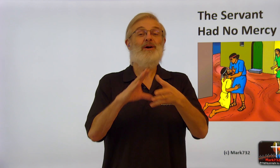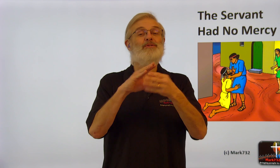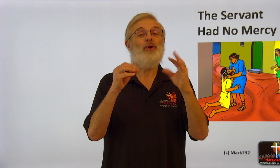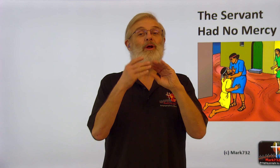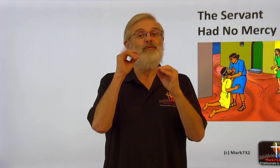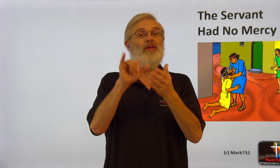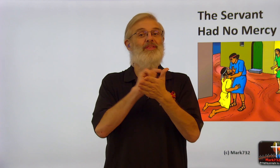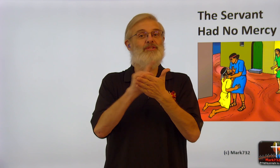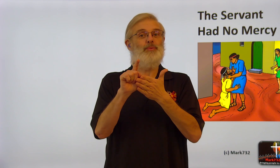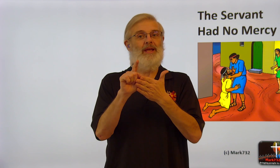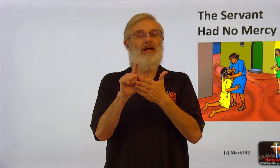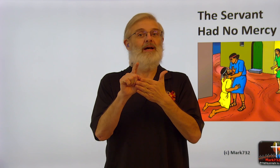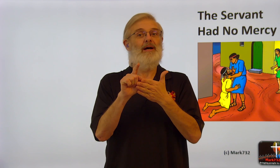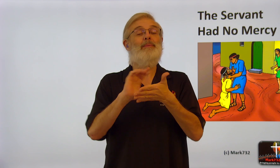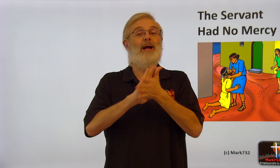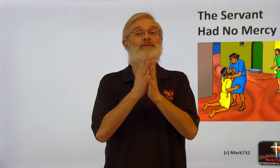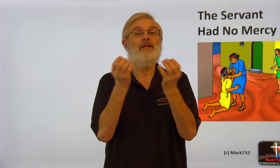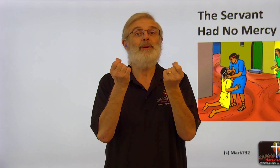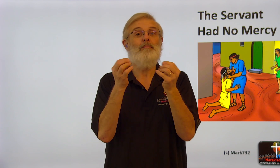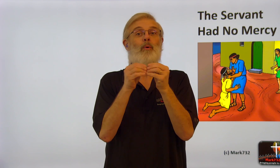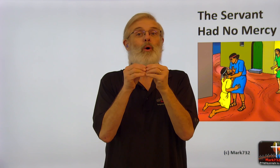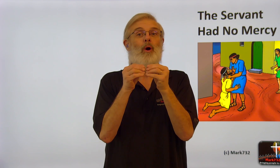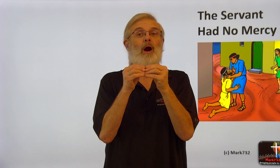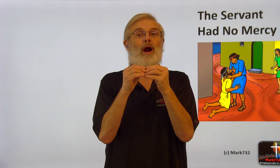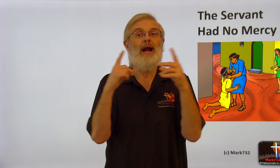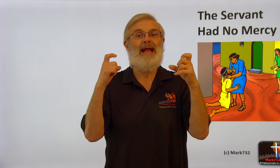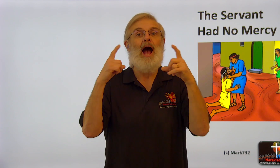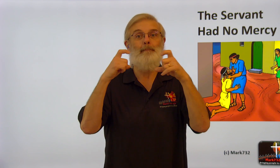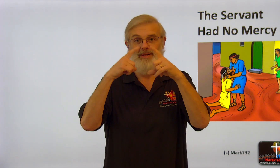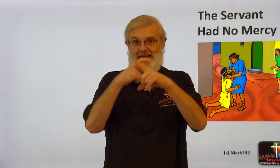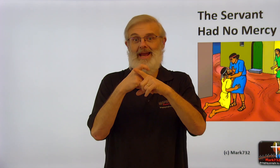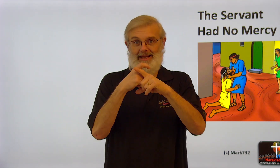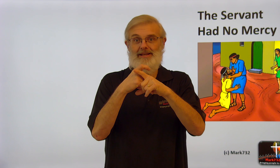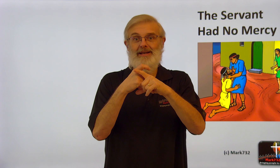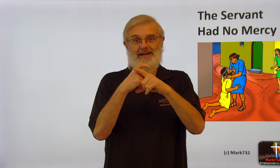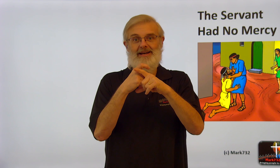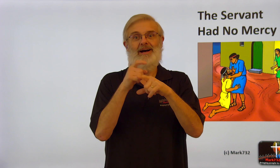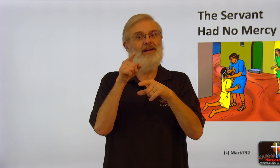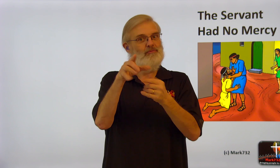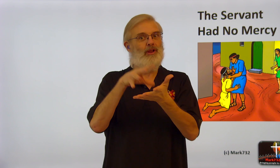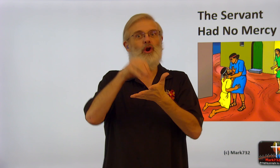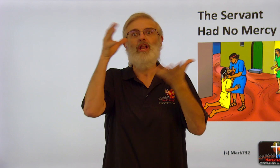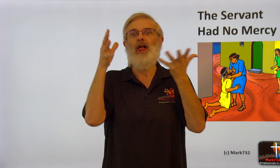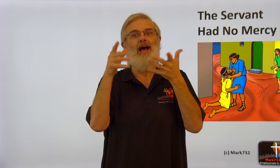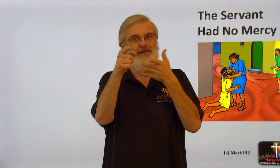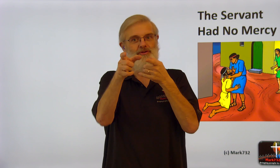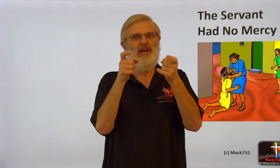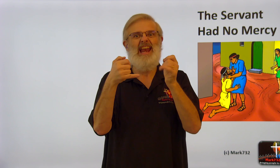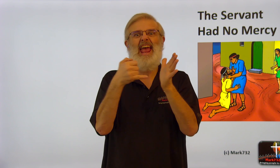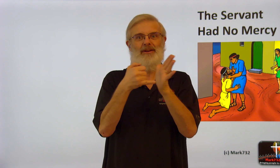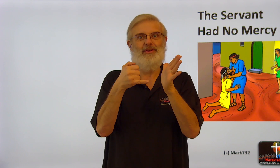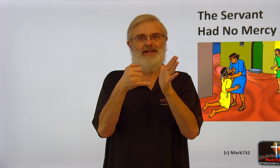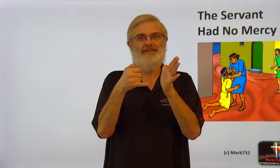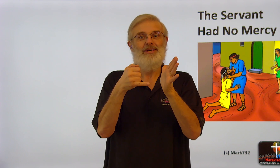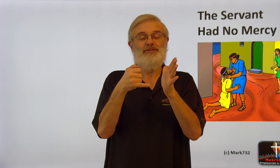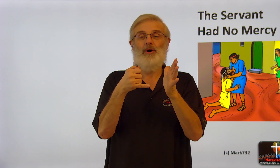The story for this week becomes a little bit more complicated. You're going to learn a lot. You can handle this. So we're